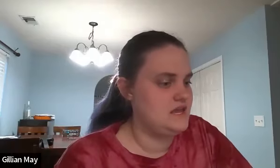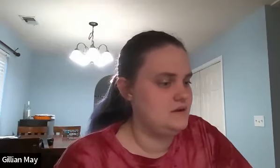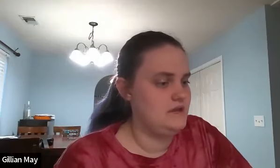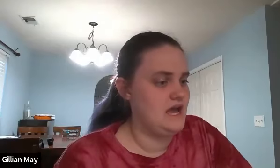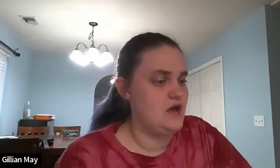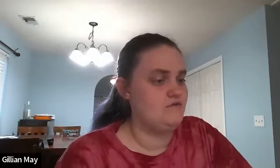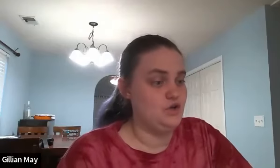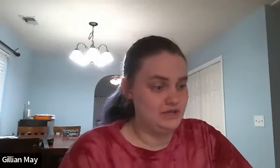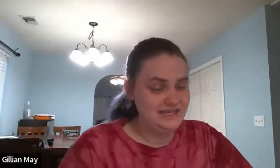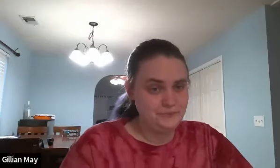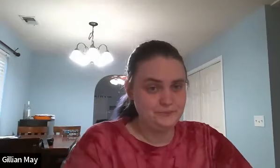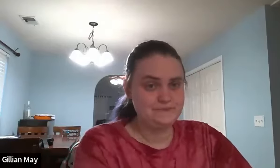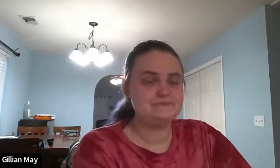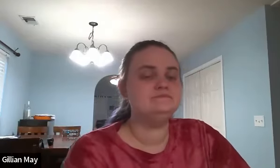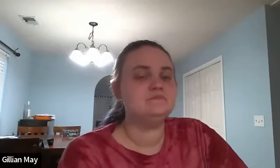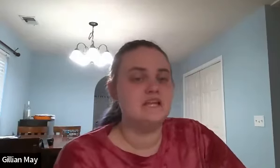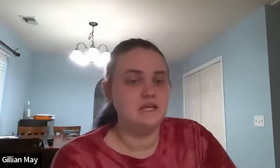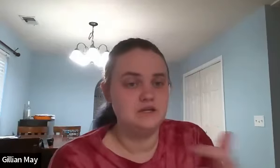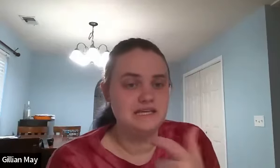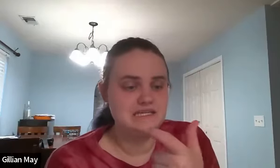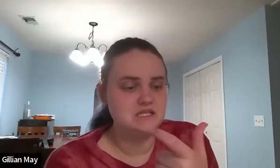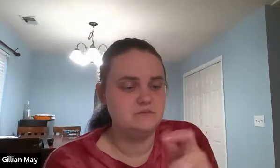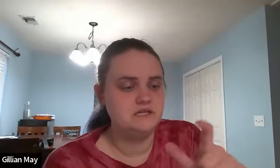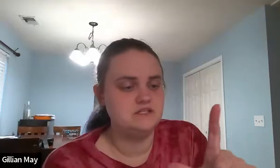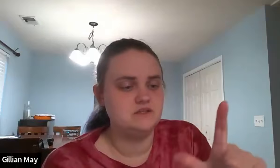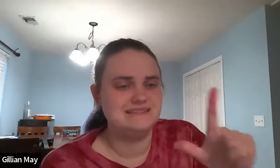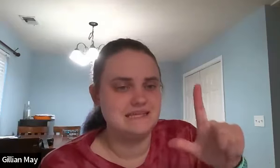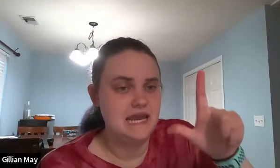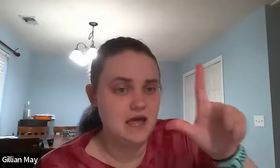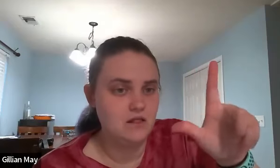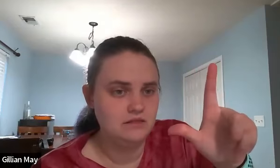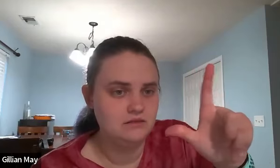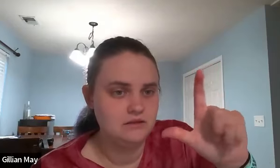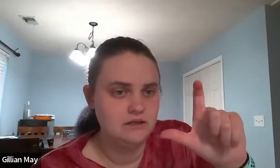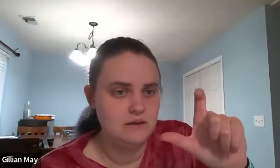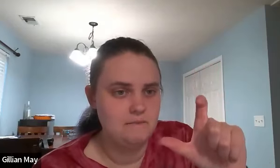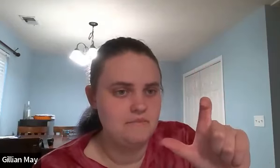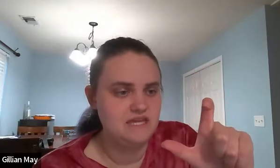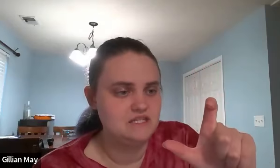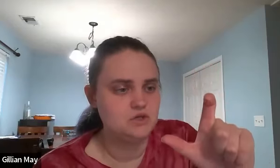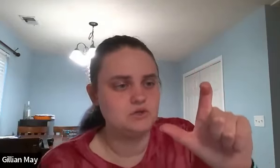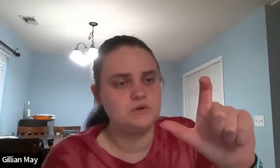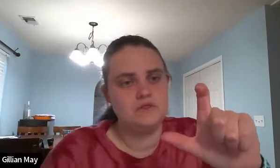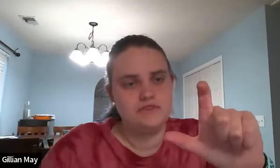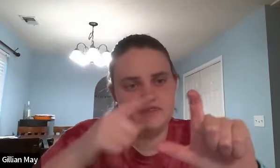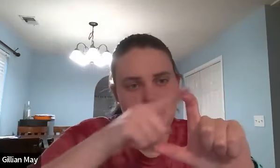Then we have cookie. And cookie is going to be, so it's an L, bend your thumb,